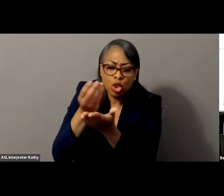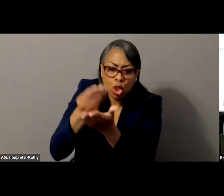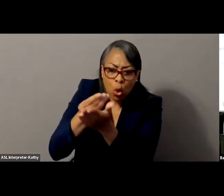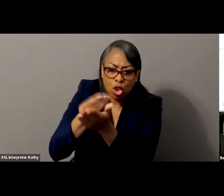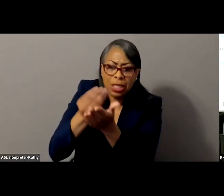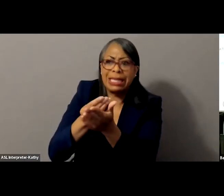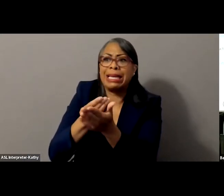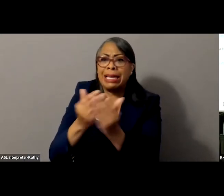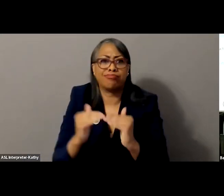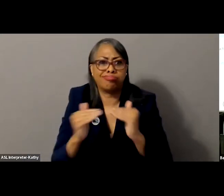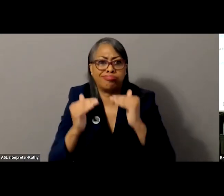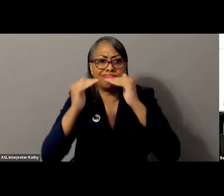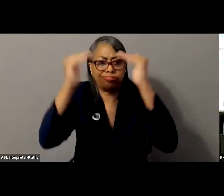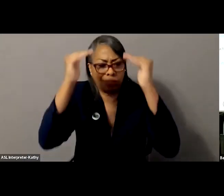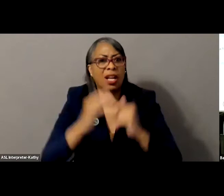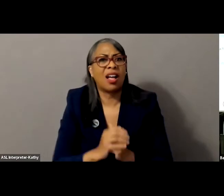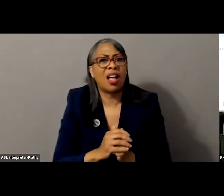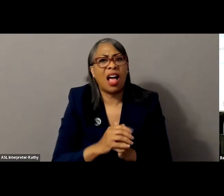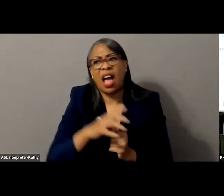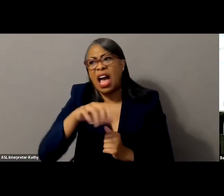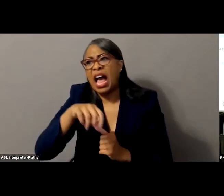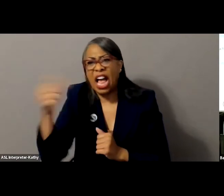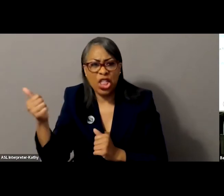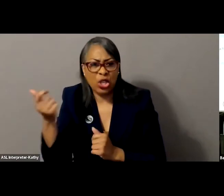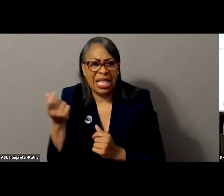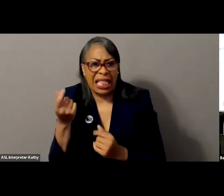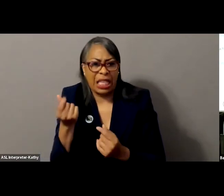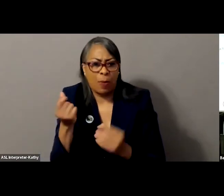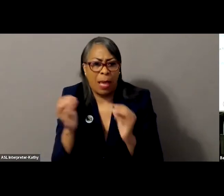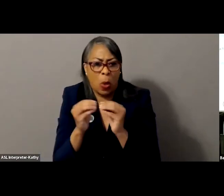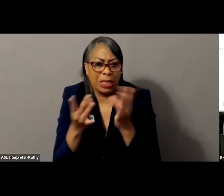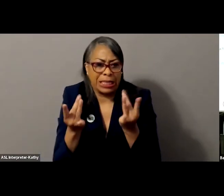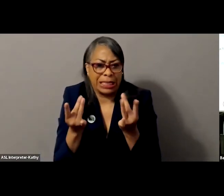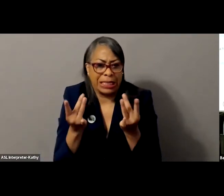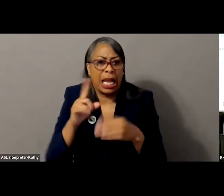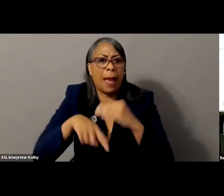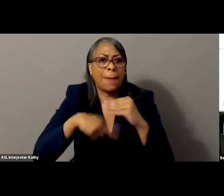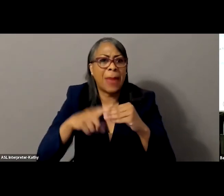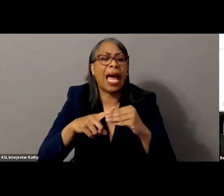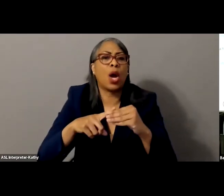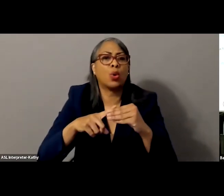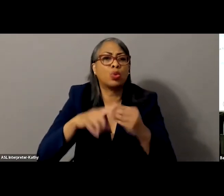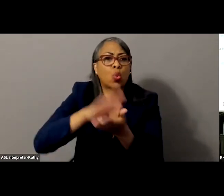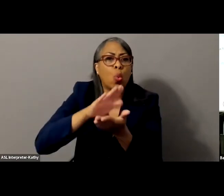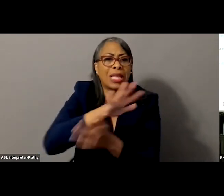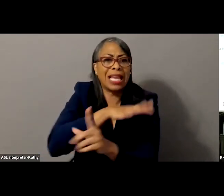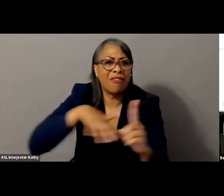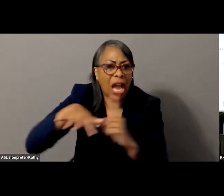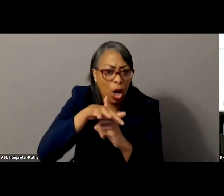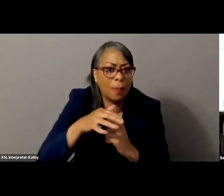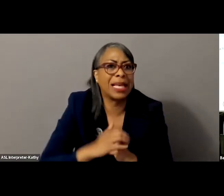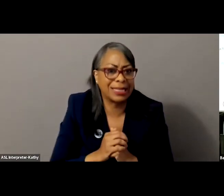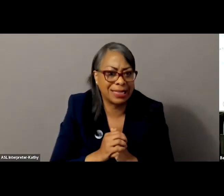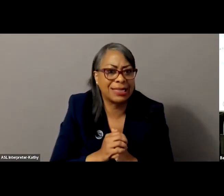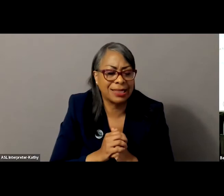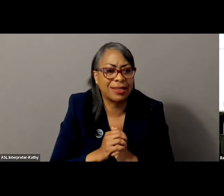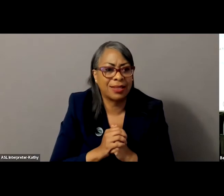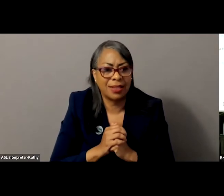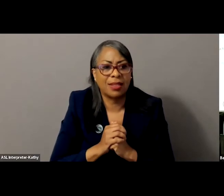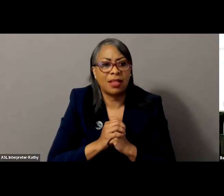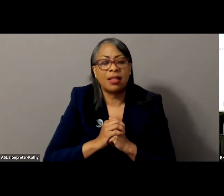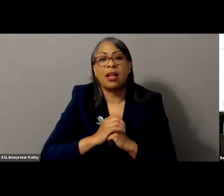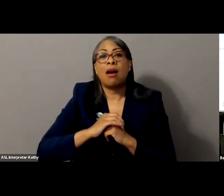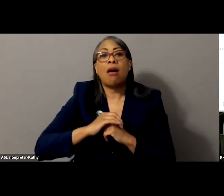and many others that are potentially trickier about schooling environments. A variety of schooling environments.